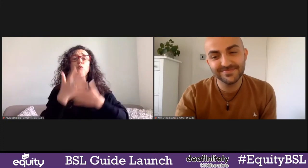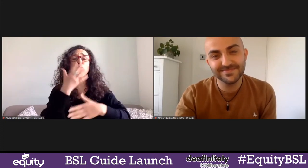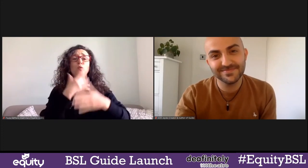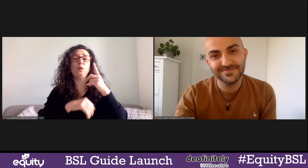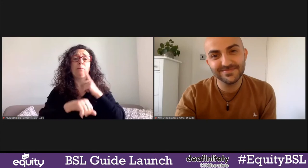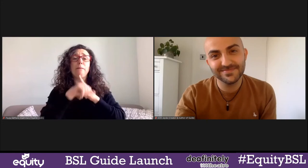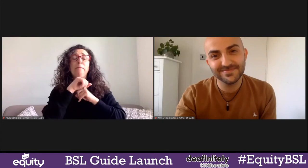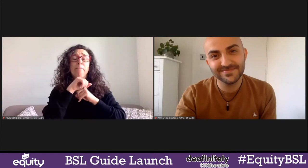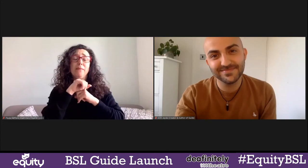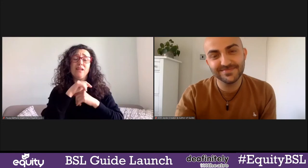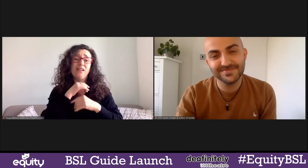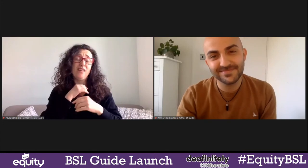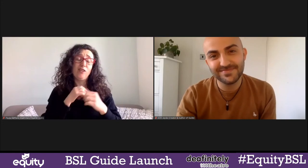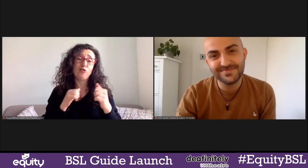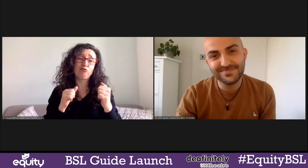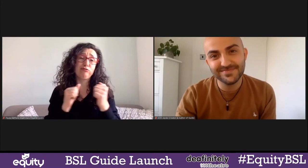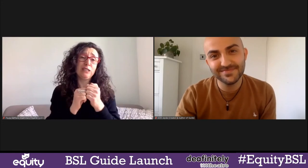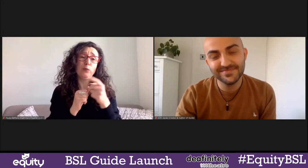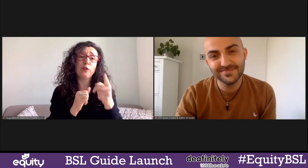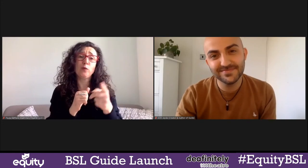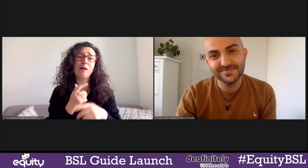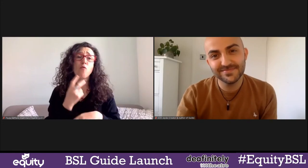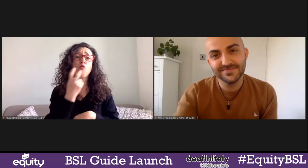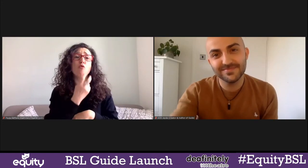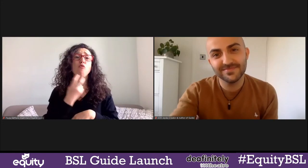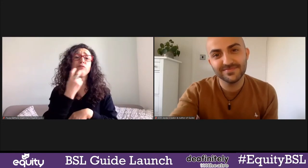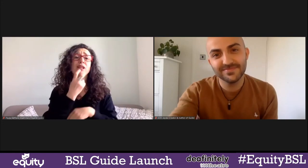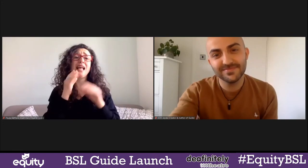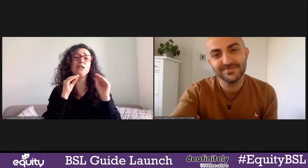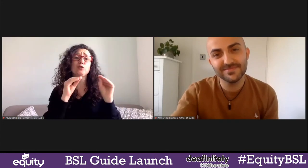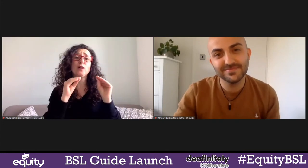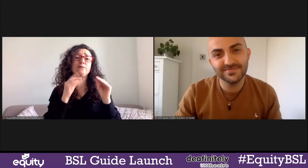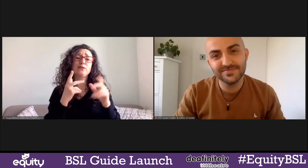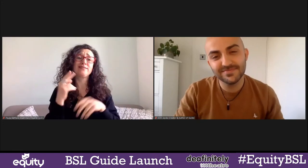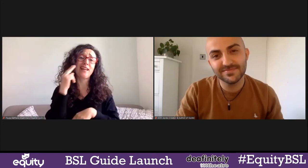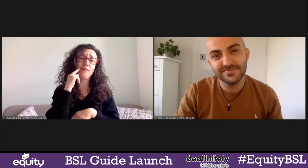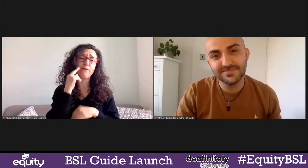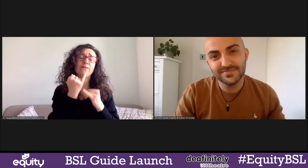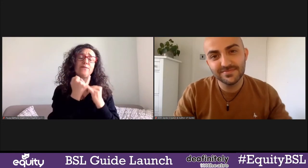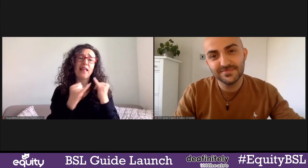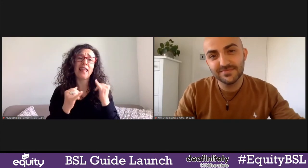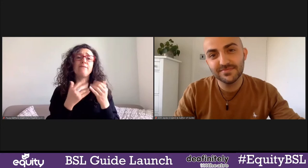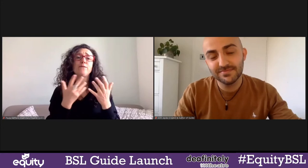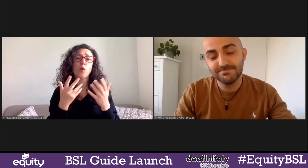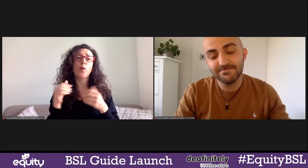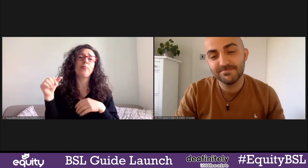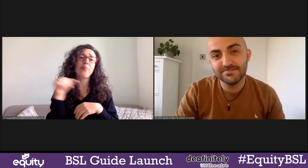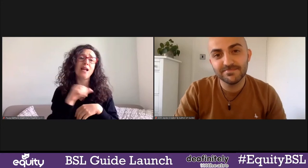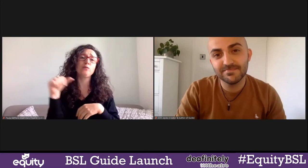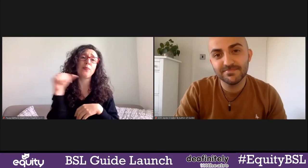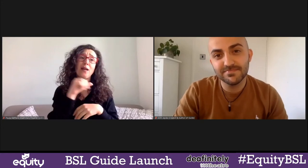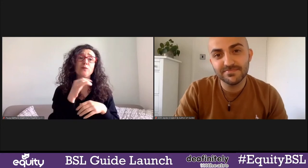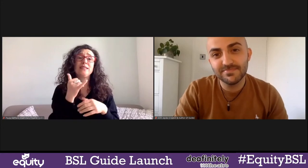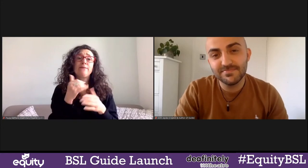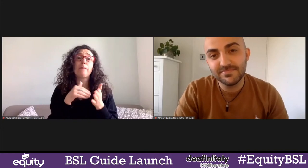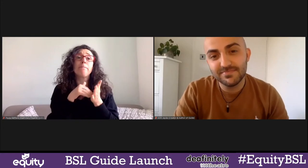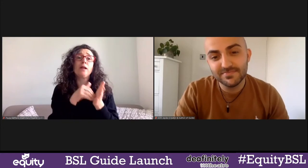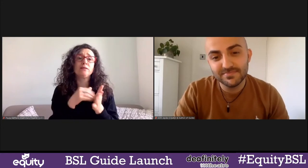and passionate speech. And I completely agree with you. The oral education system